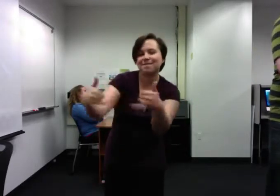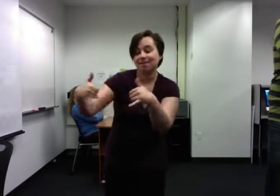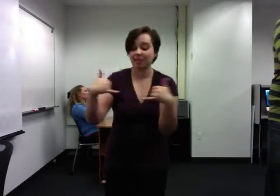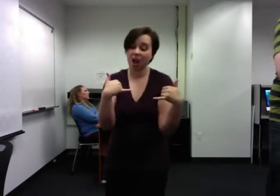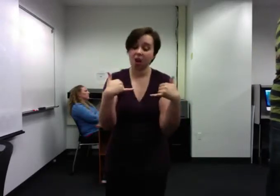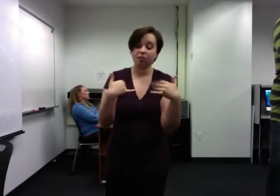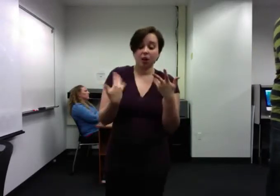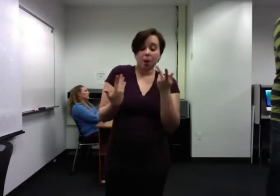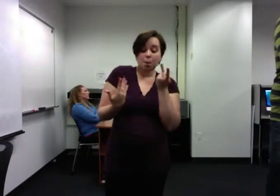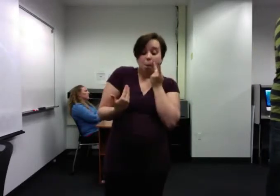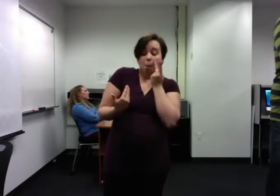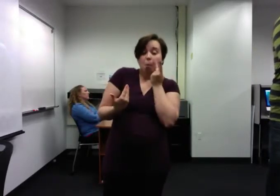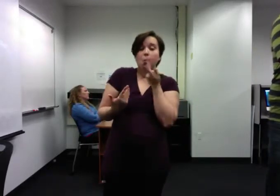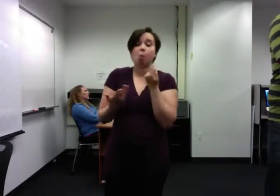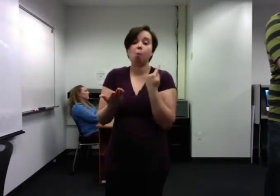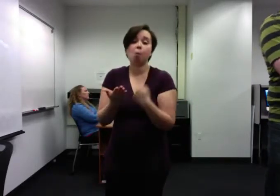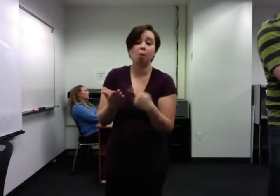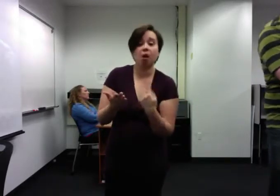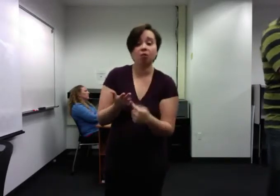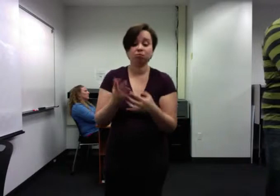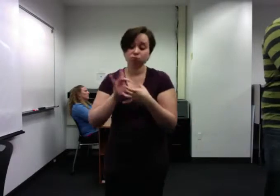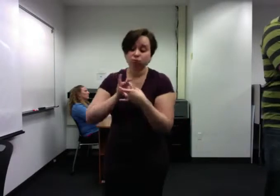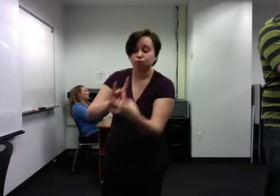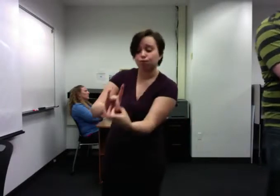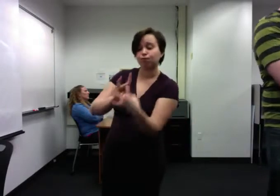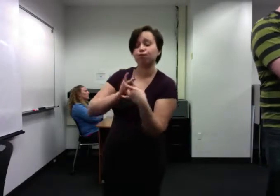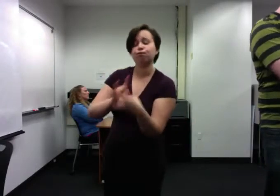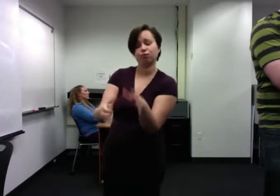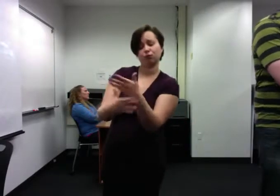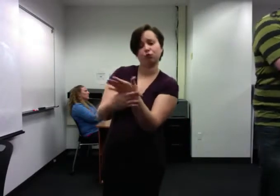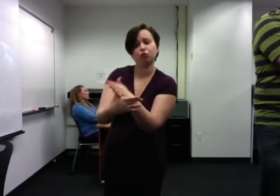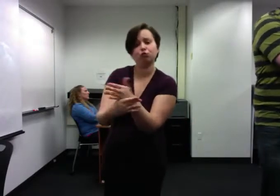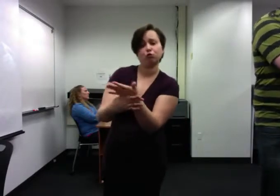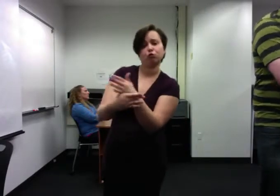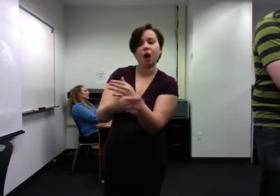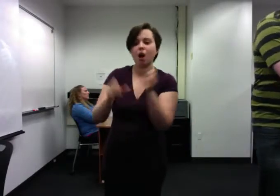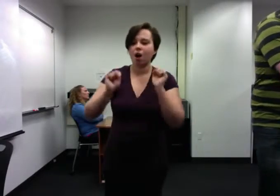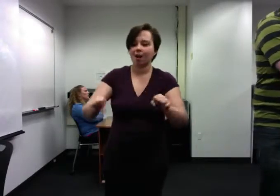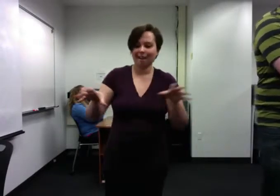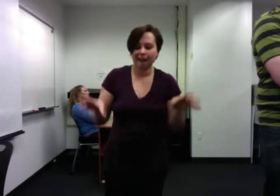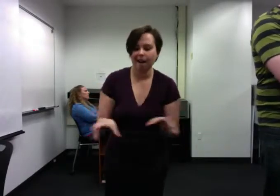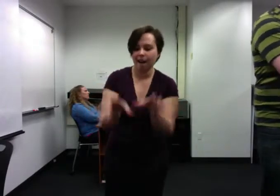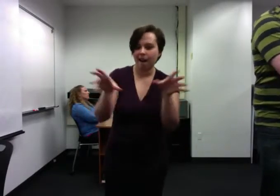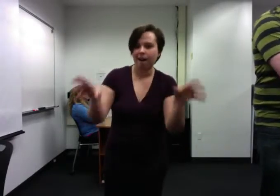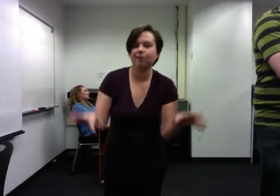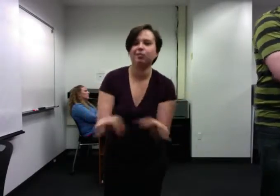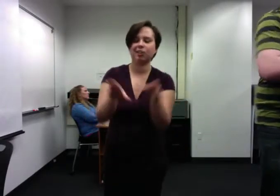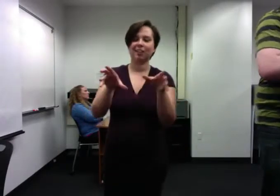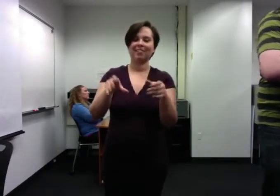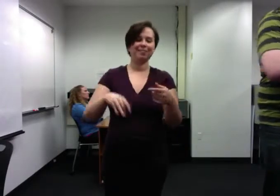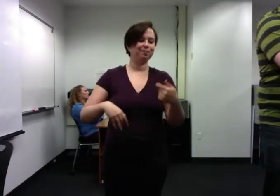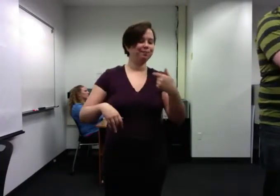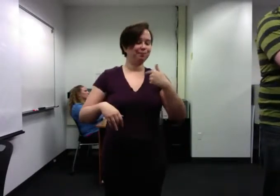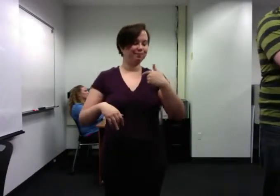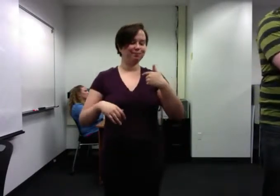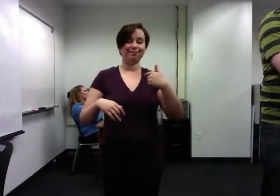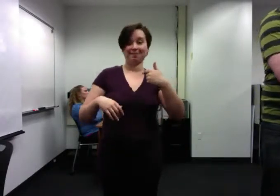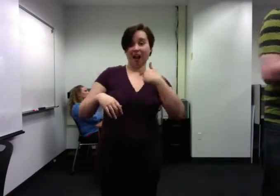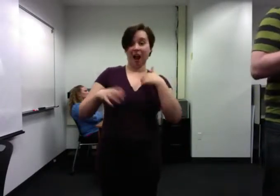see, let's talk, let's be together, let's share. And you can do it in action. And I have a little girl who was, the first time I'd ever worked with a